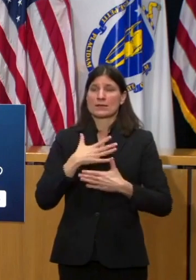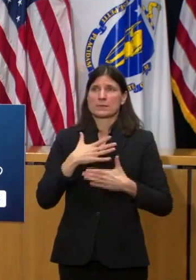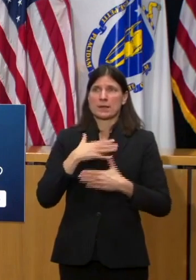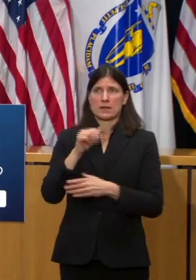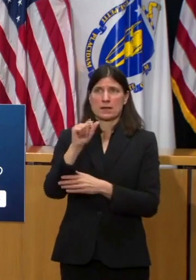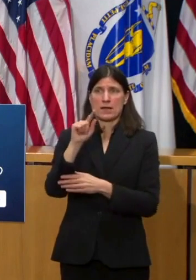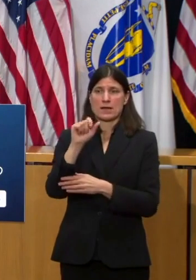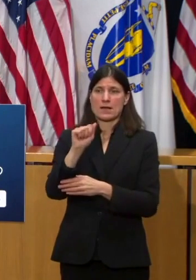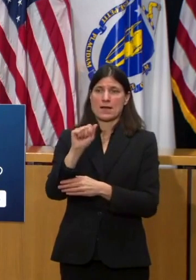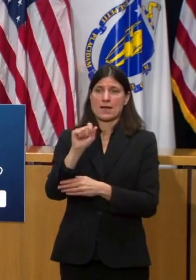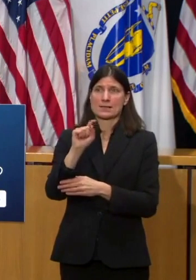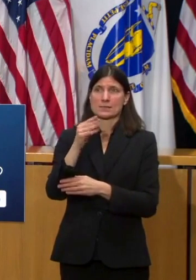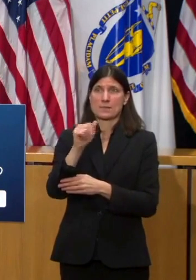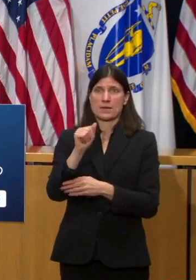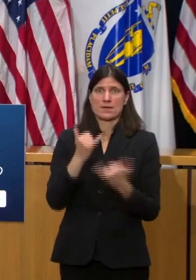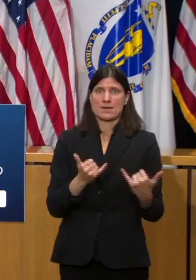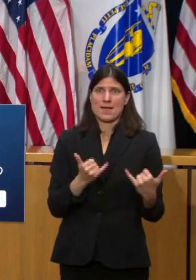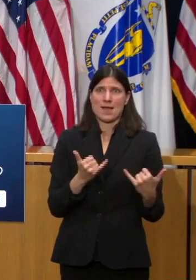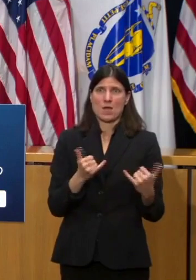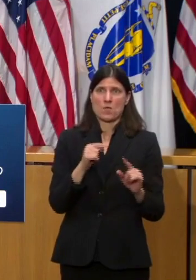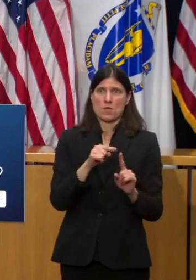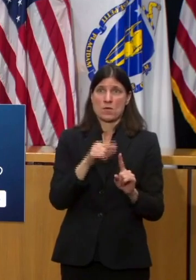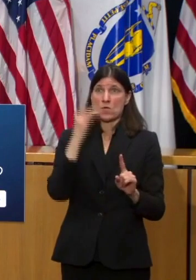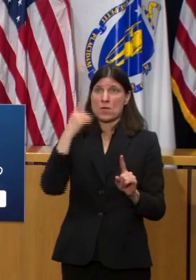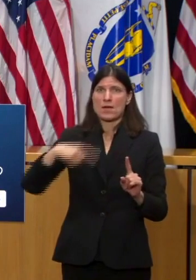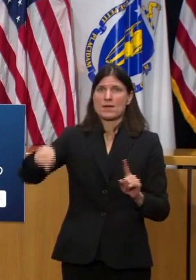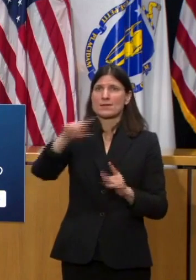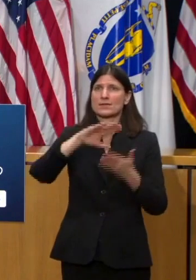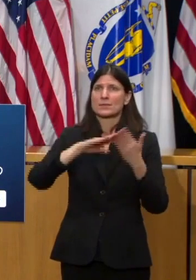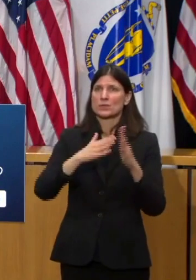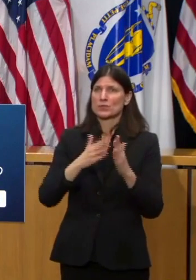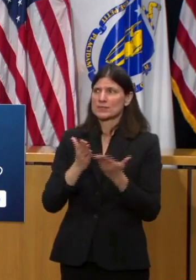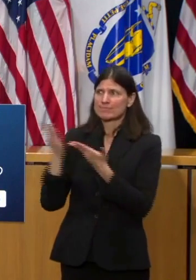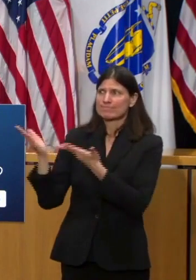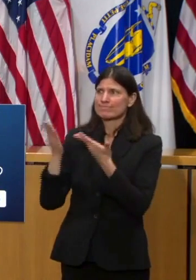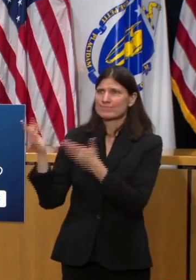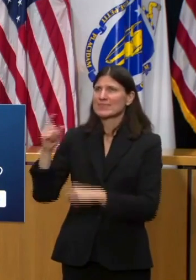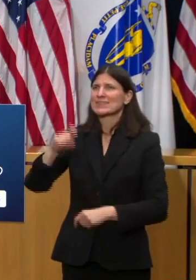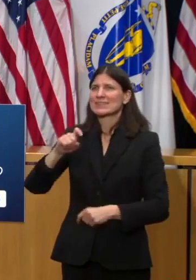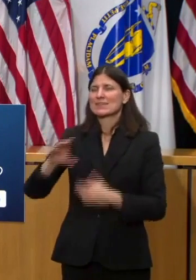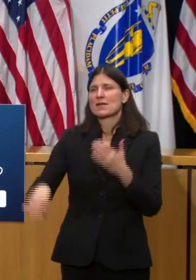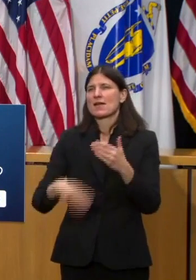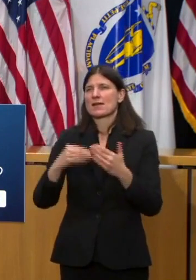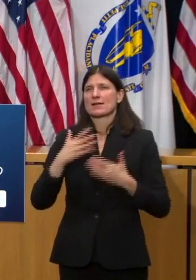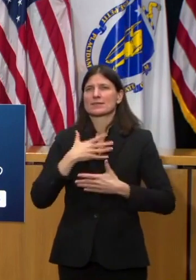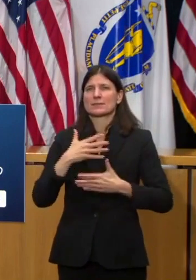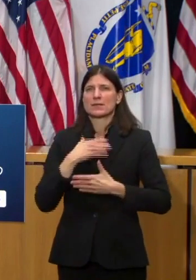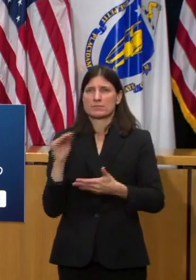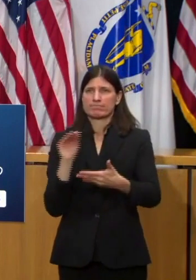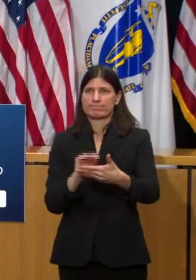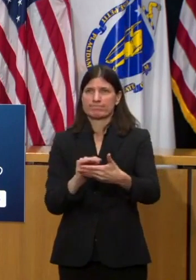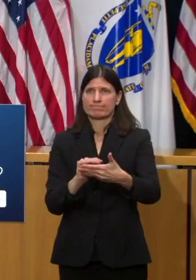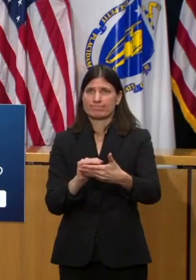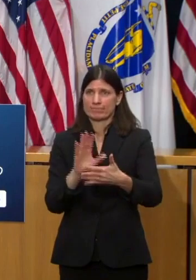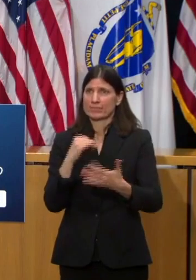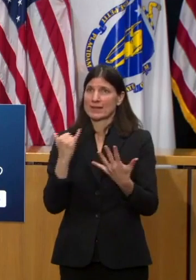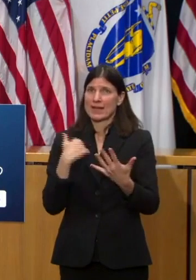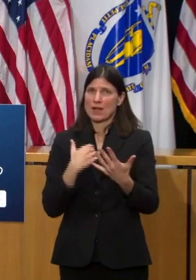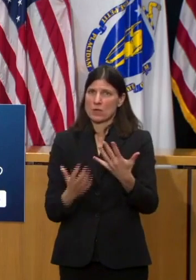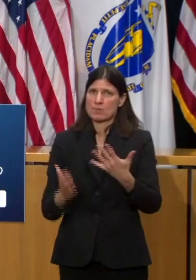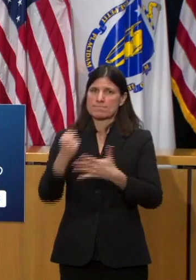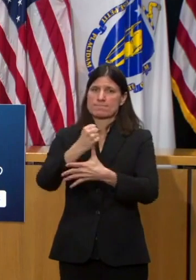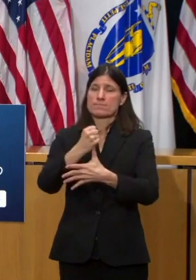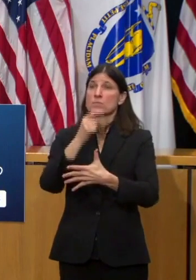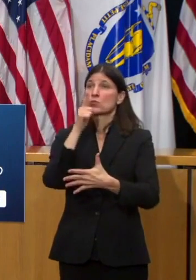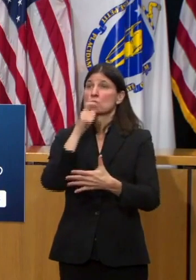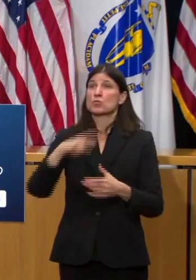from other folks in the medical community about other stuff, we'll certainly take it under advisement. But this asthma issue is a legitimate issue, and it's a legitimate